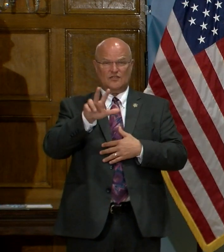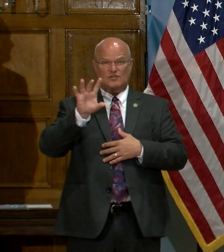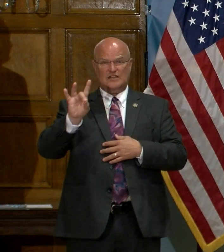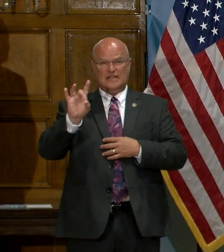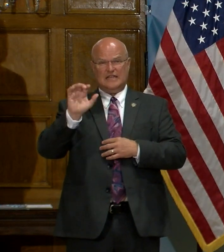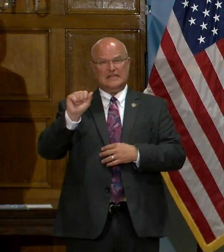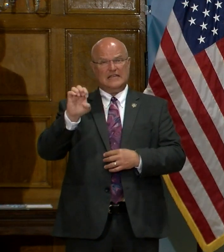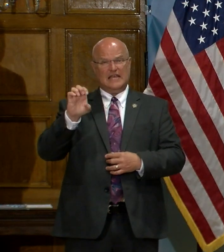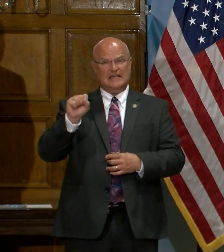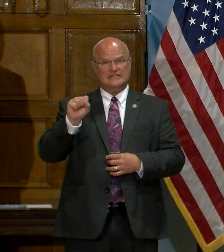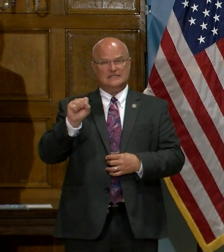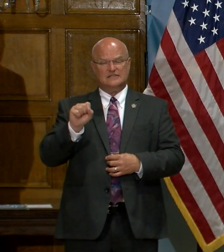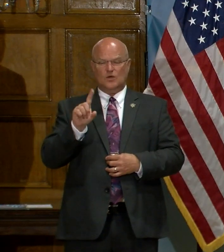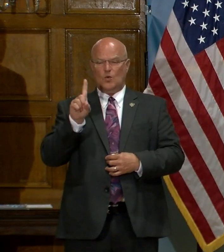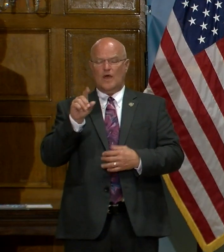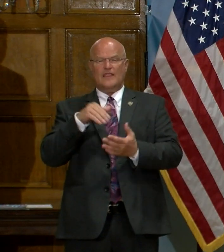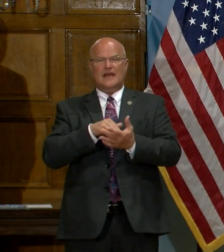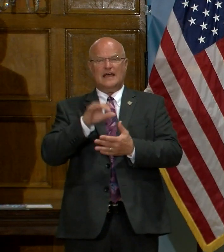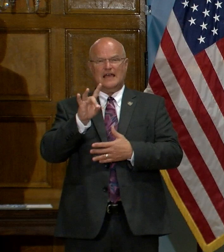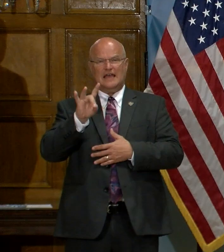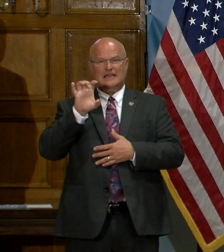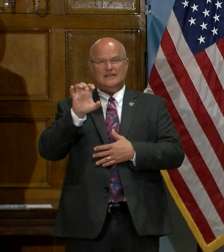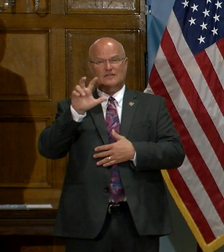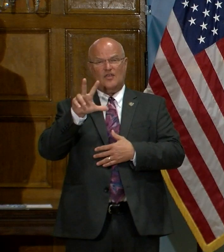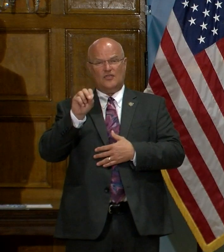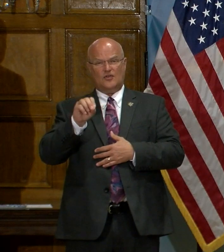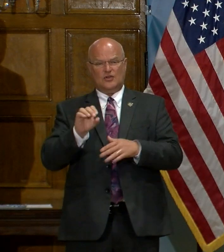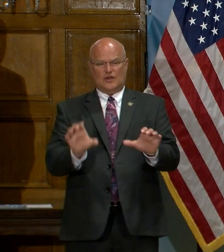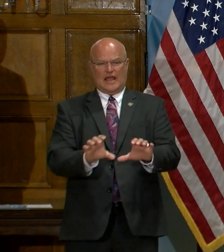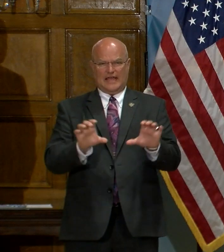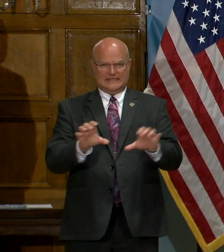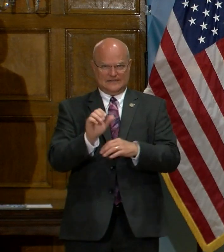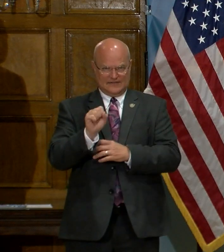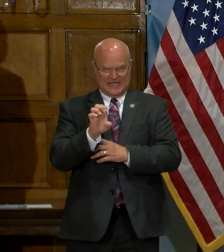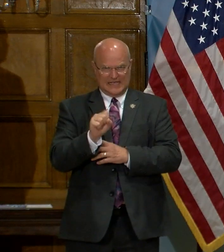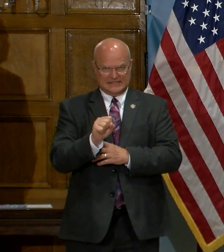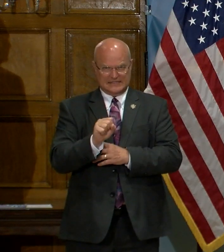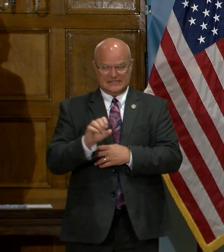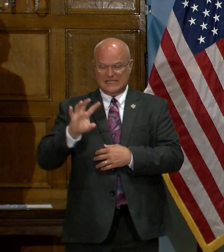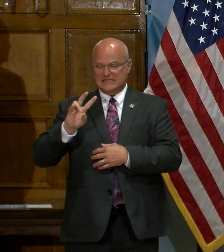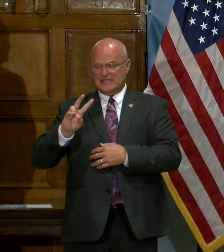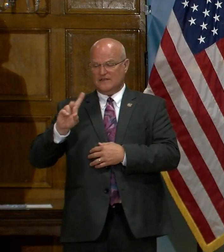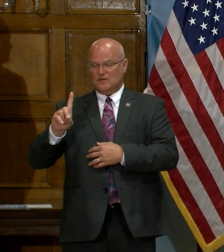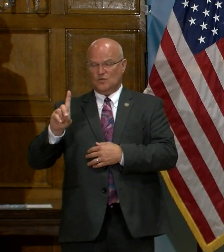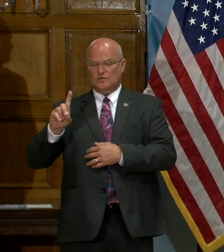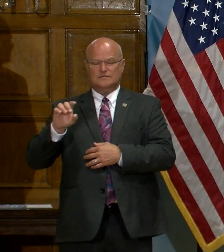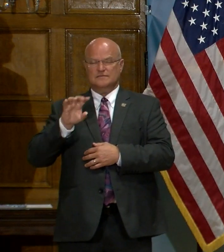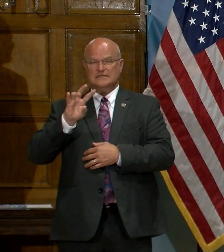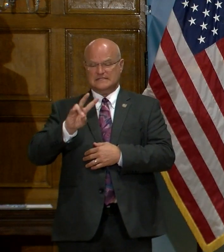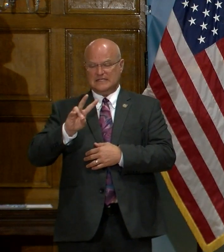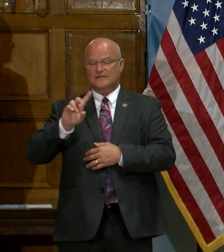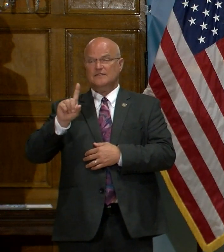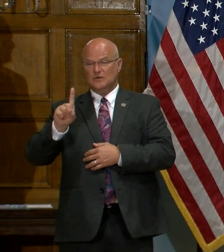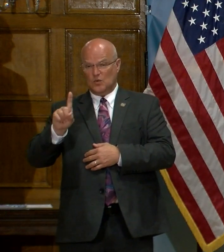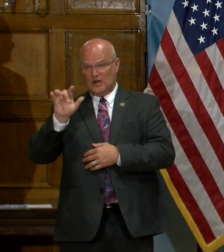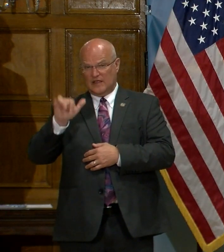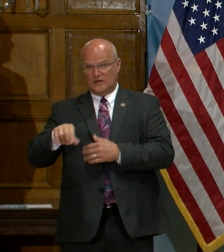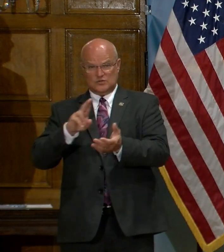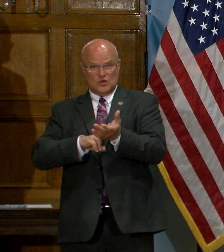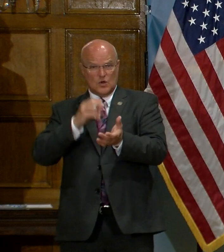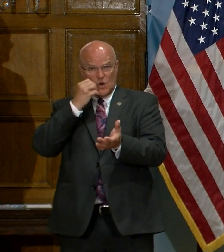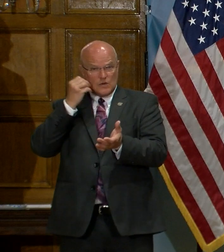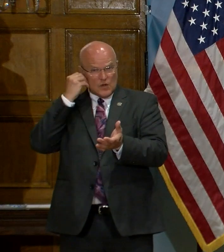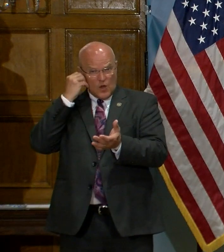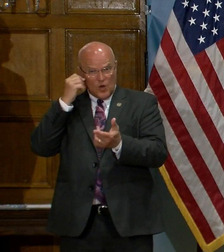6,538 cases, 1,830 of those are active cases. 71 of those are in